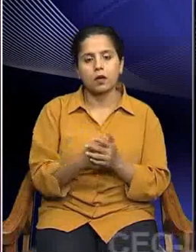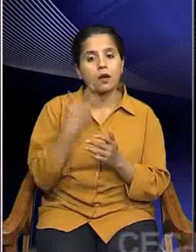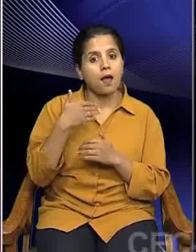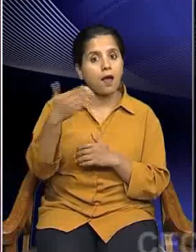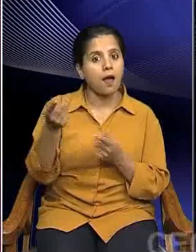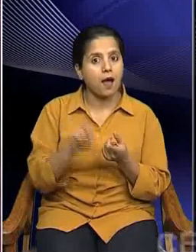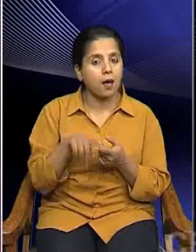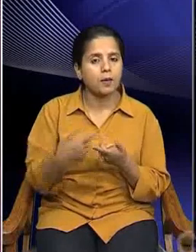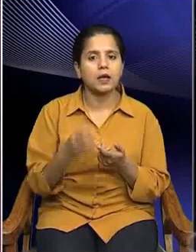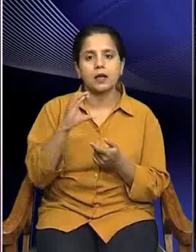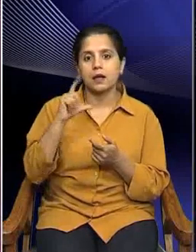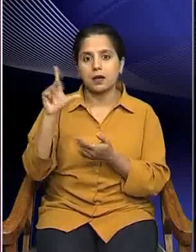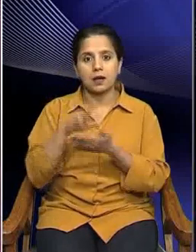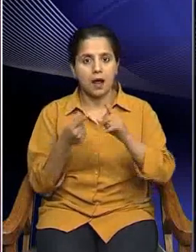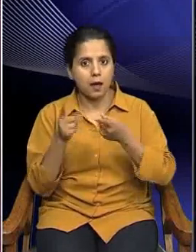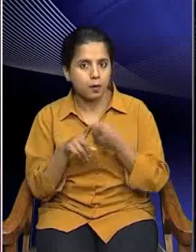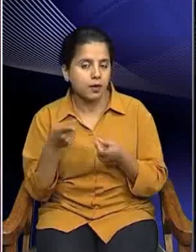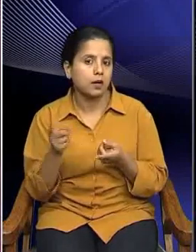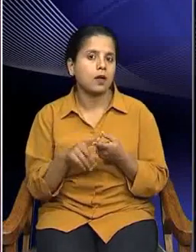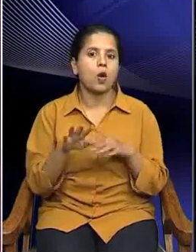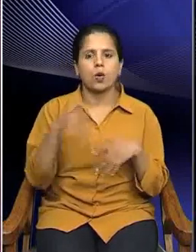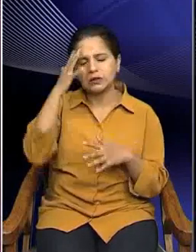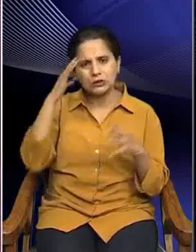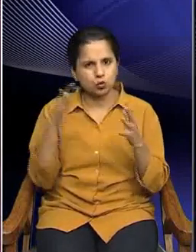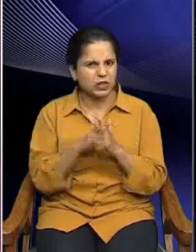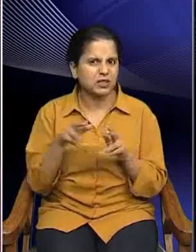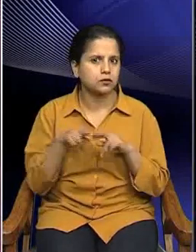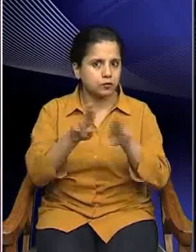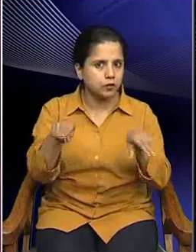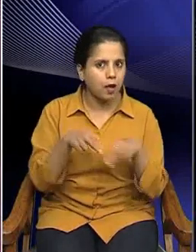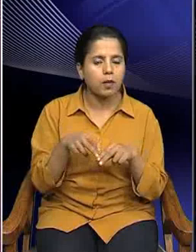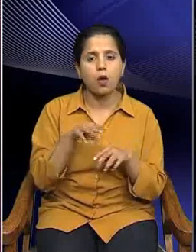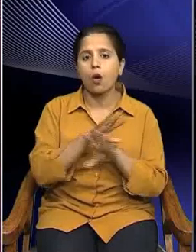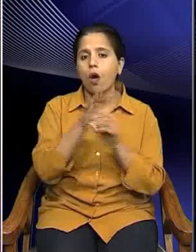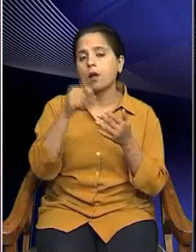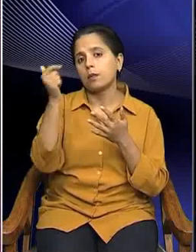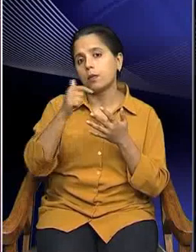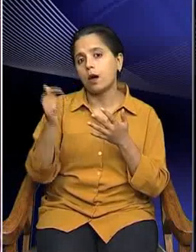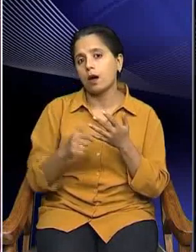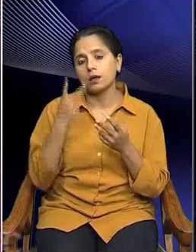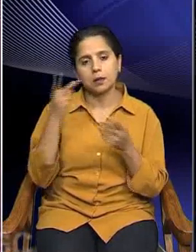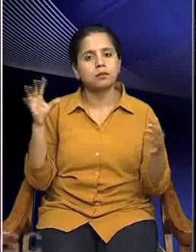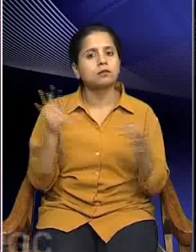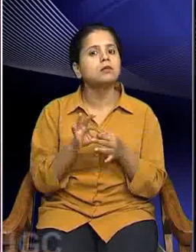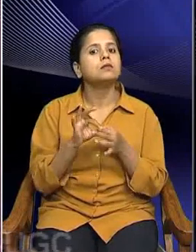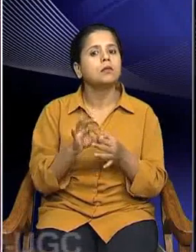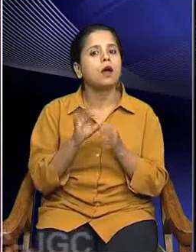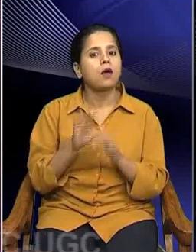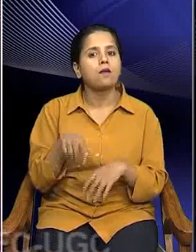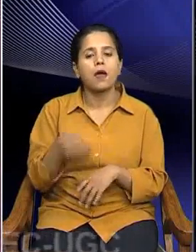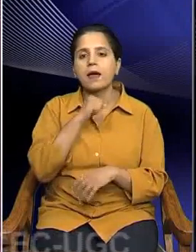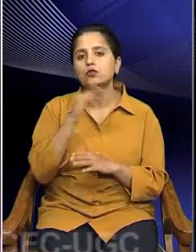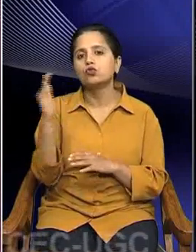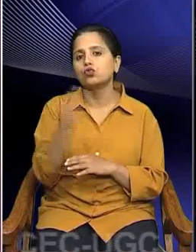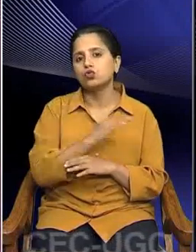the climate, the physiography, the extent of stress in the family, all these factors have also some linkages with the age at onset